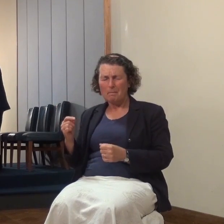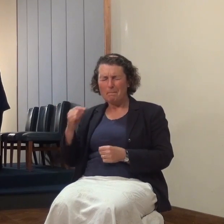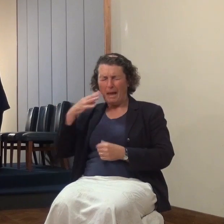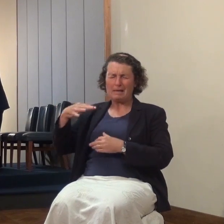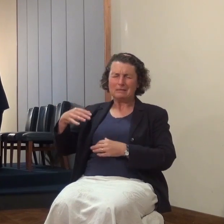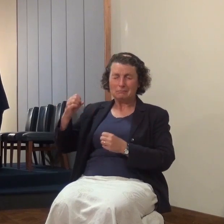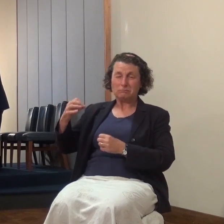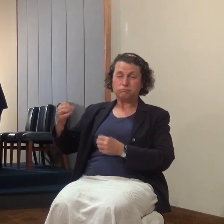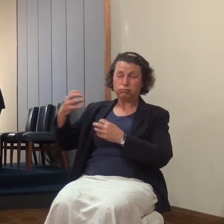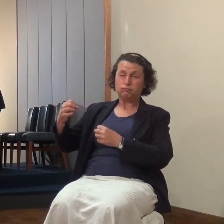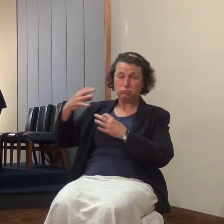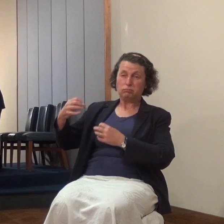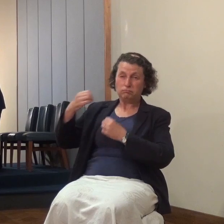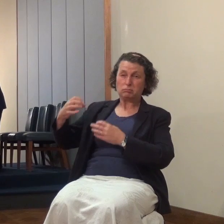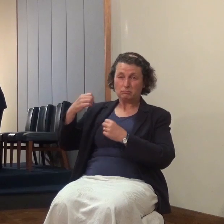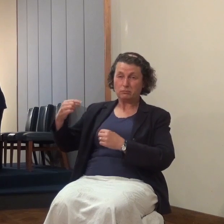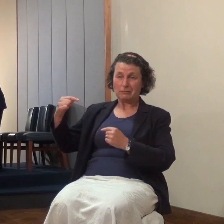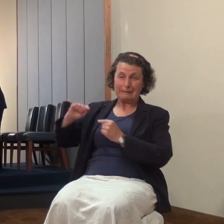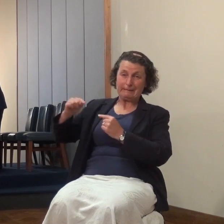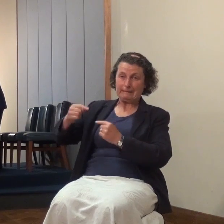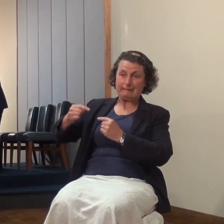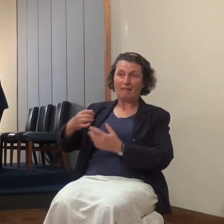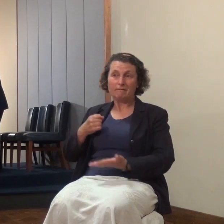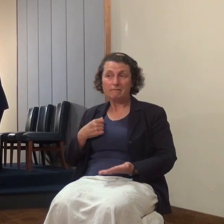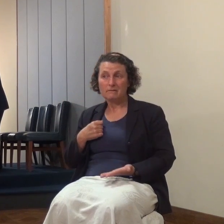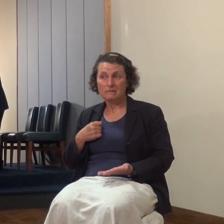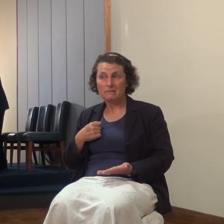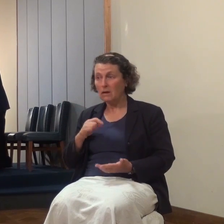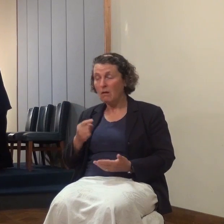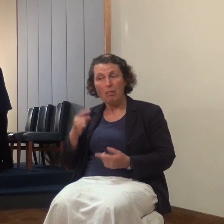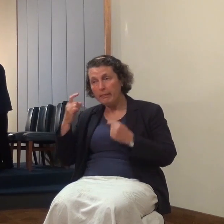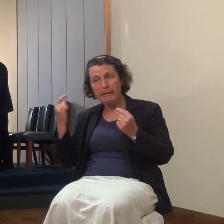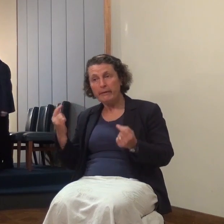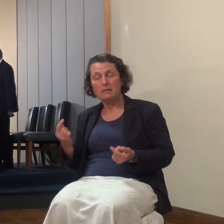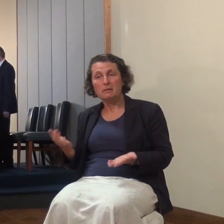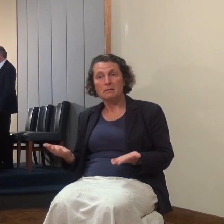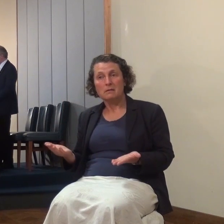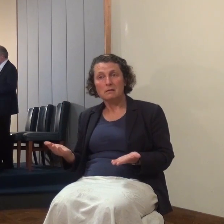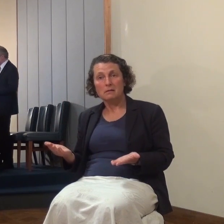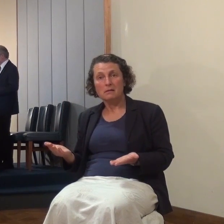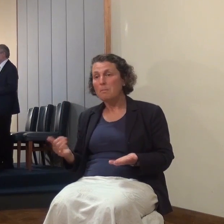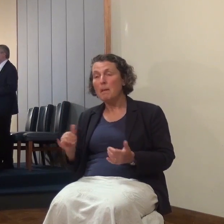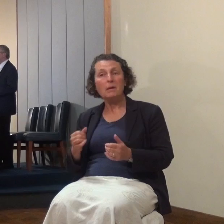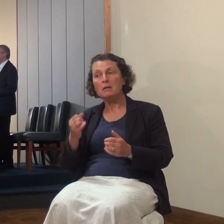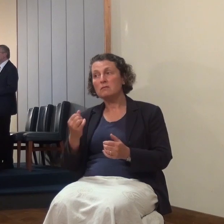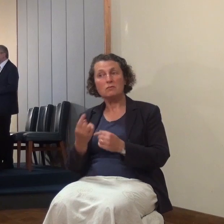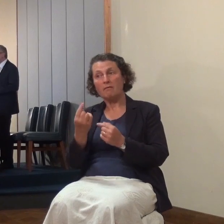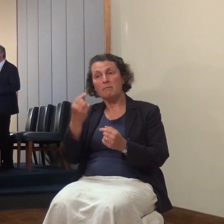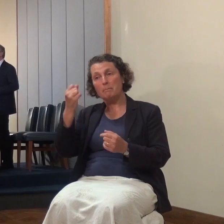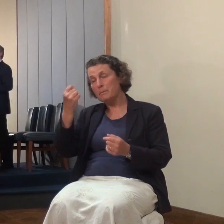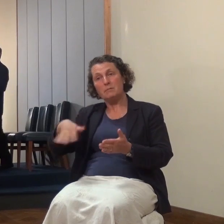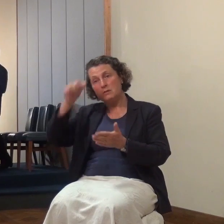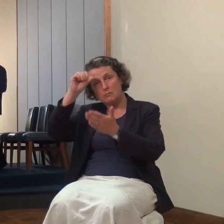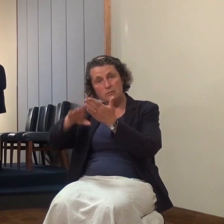stopping. And many of you, I'm sure, will be familiar of situations like that, either for yourself or those that you love. It can,